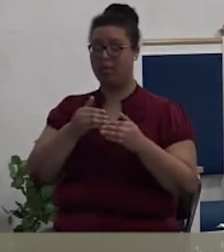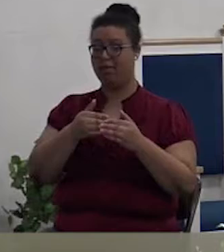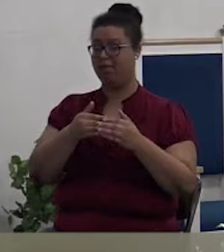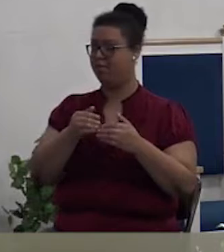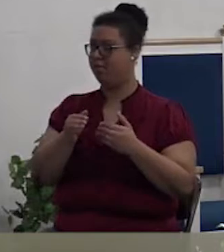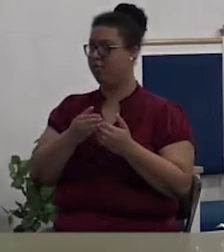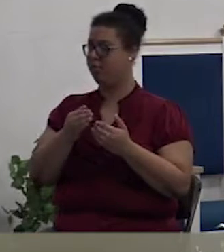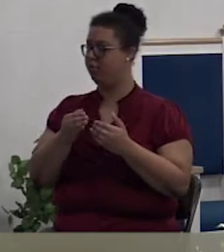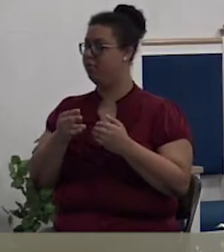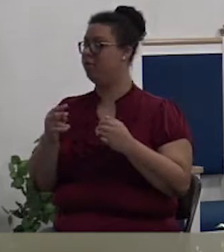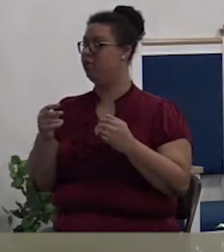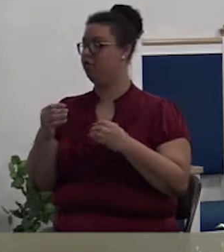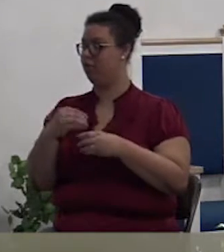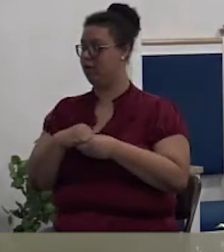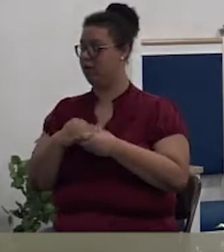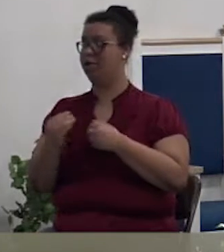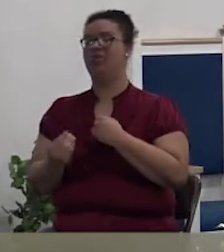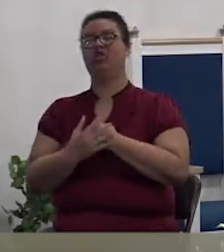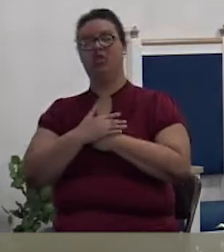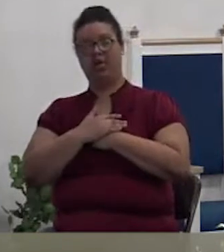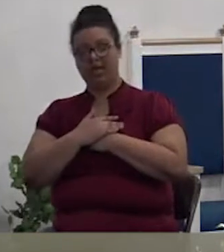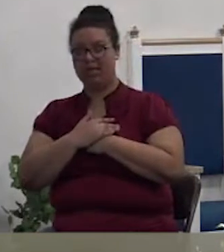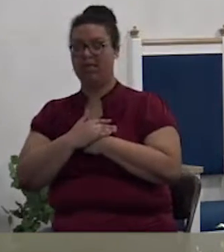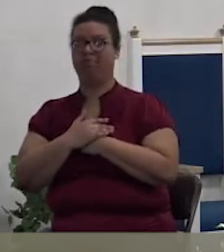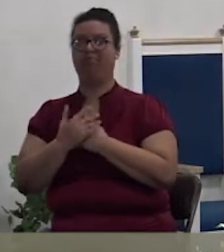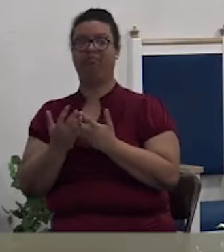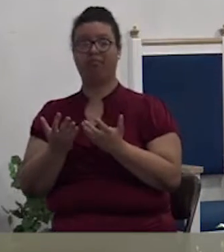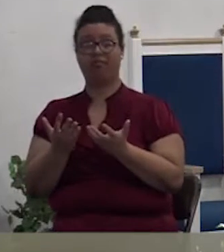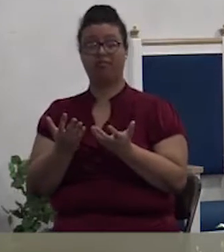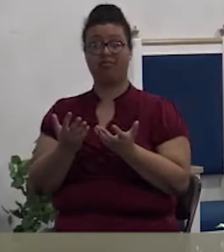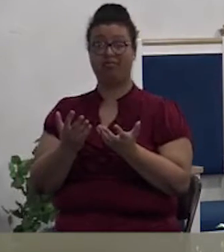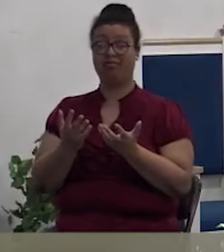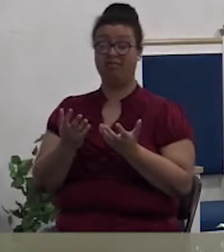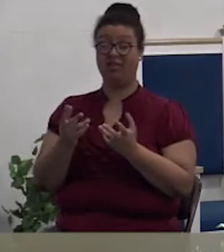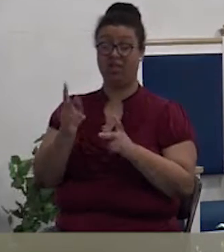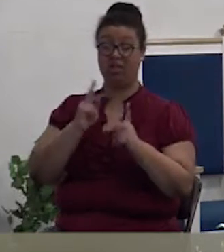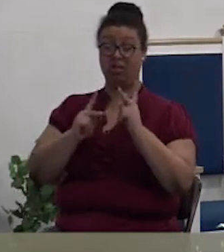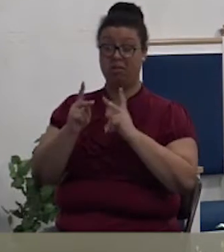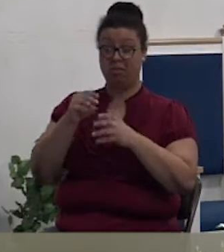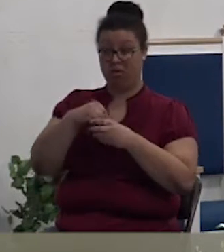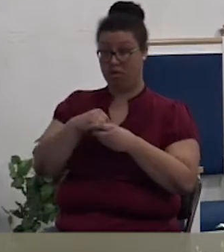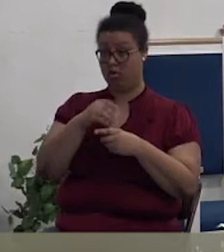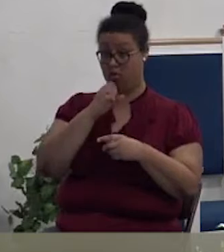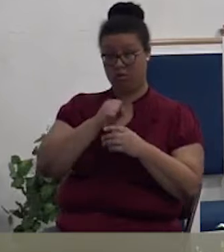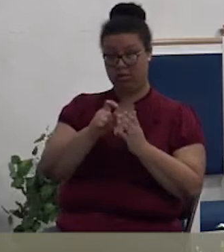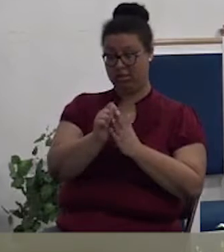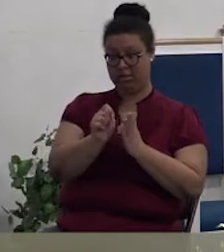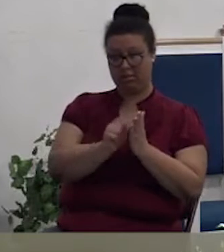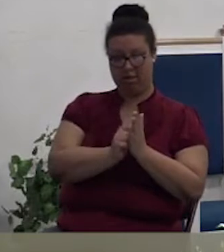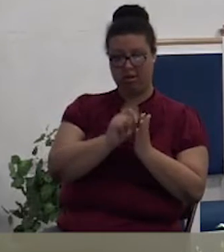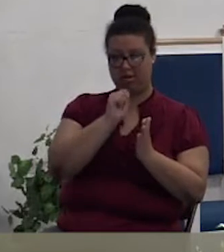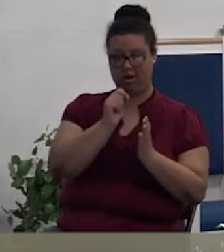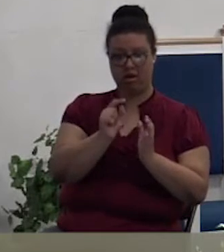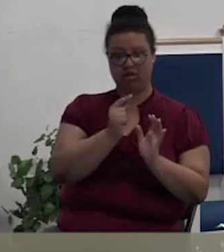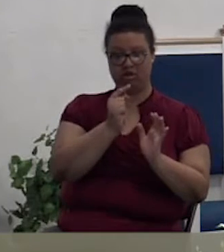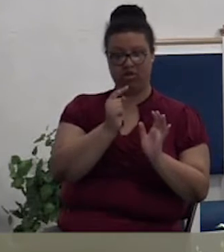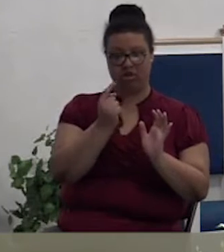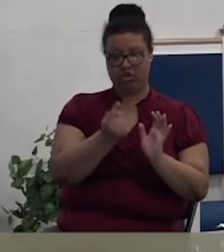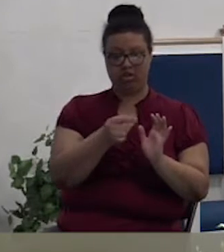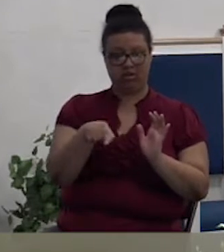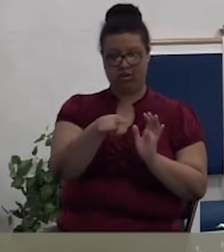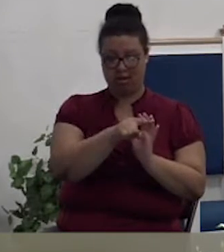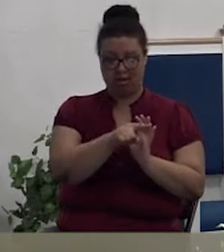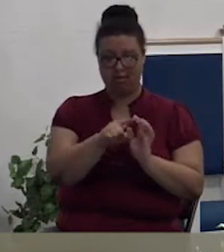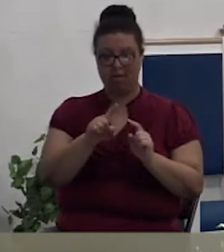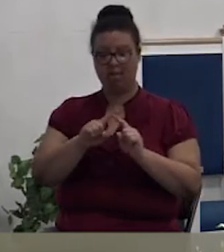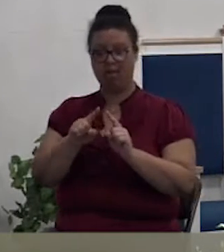before us? Not just those in the Old Testament, but are we persuaded by the